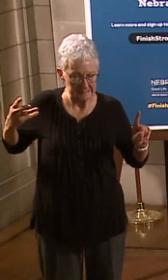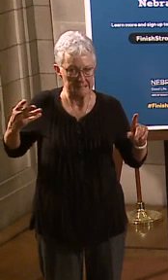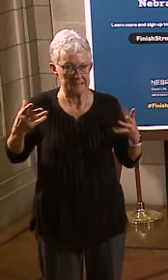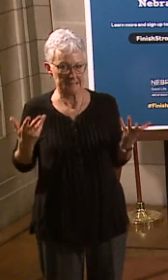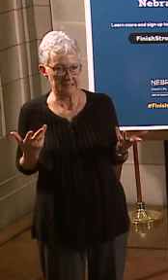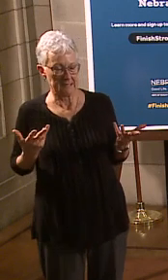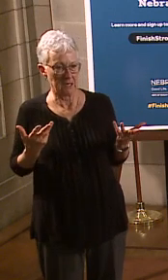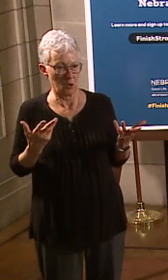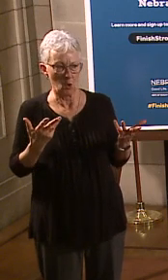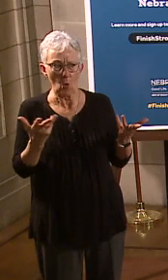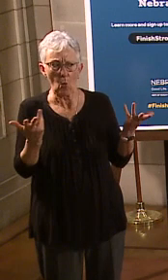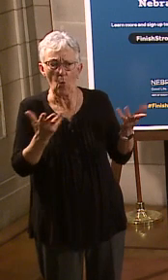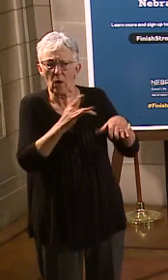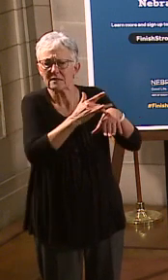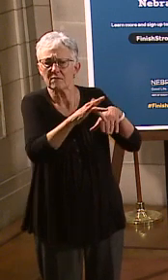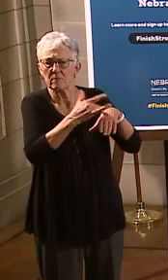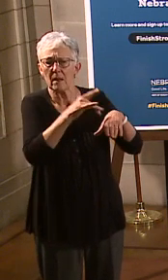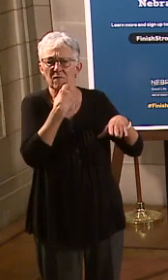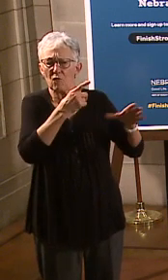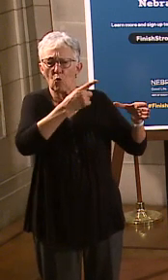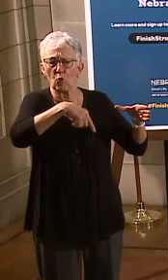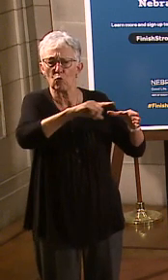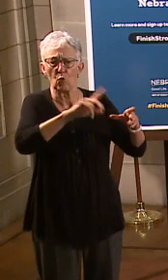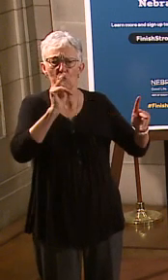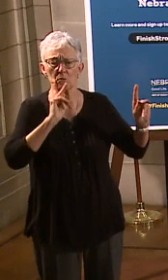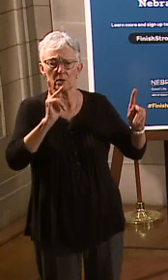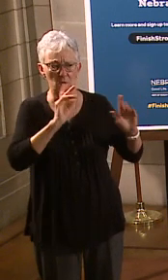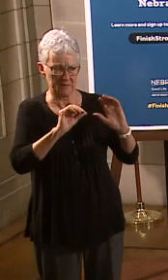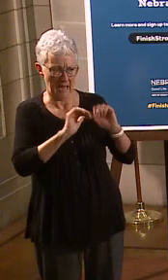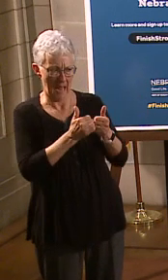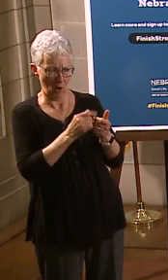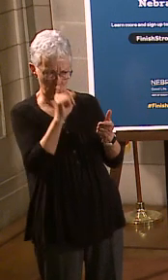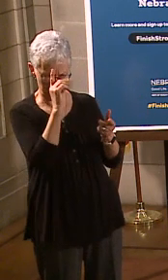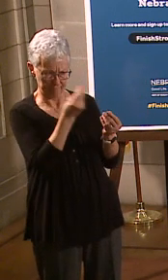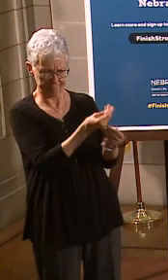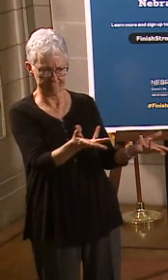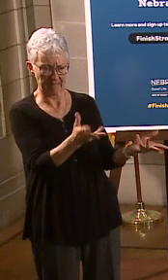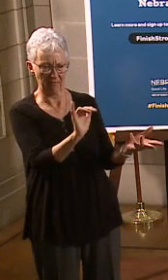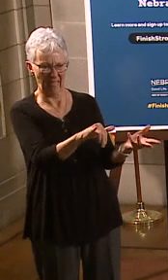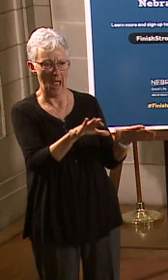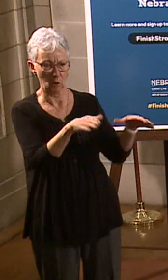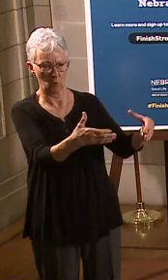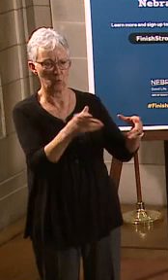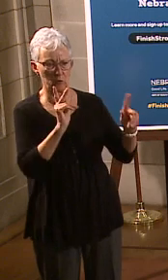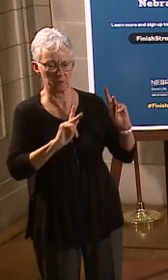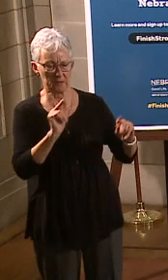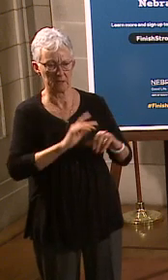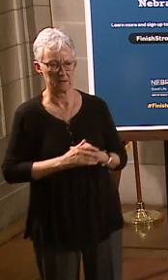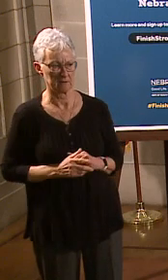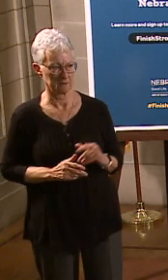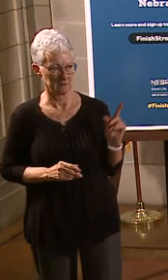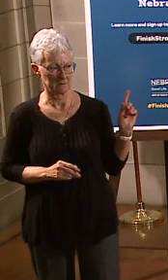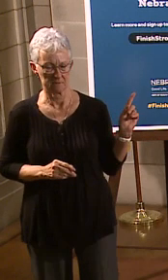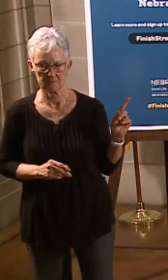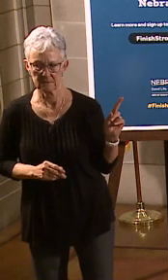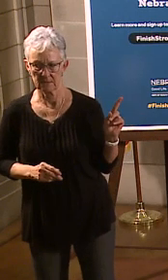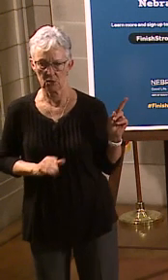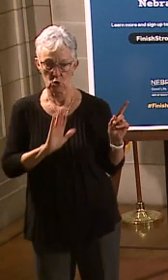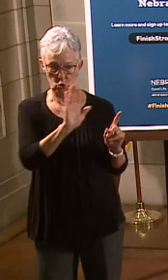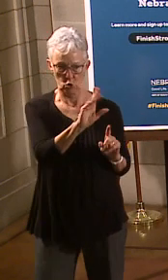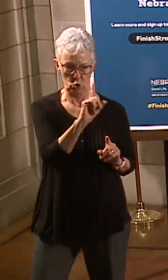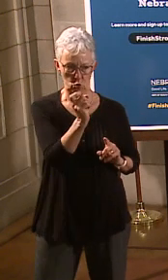What's available for them, and how do we get the word out to them? So the question is, how do we get the word out